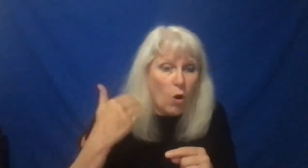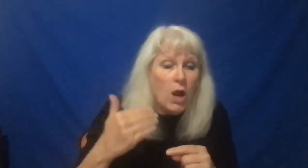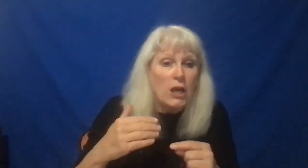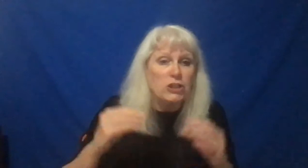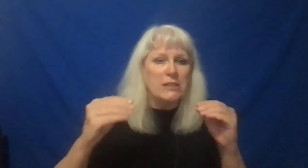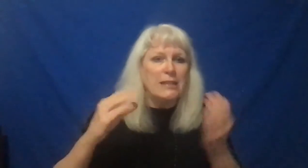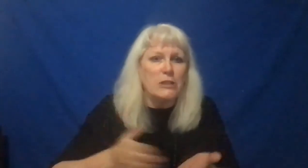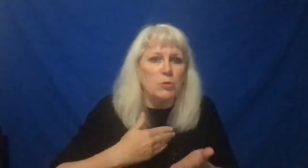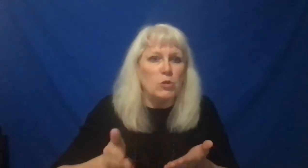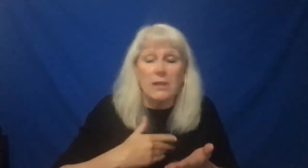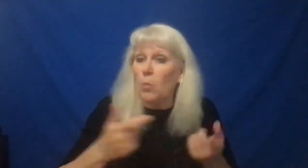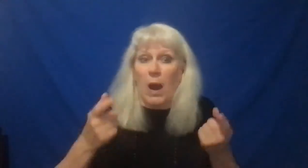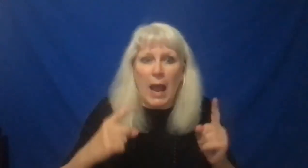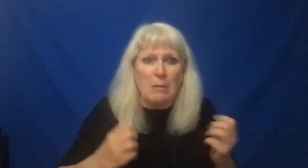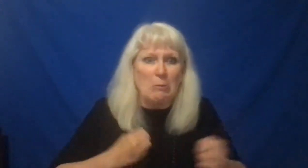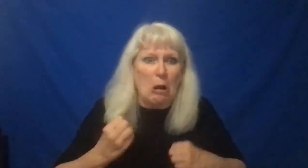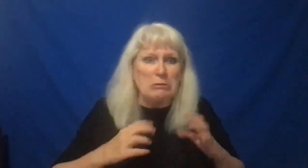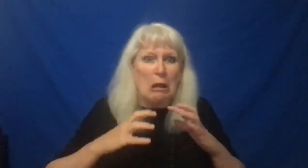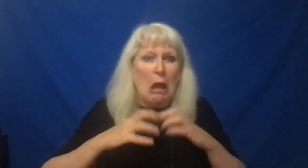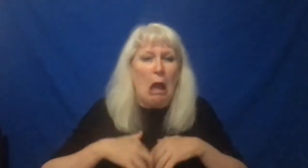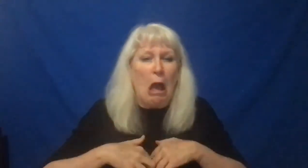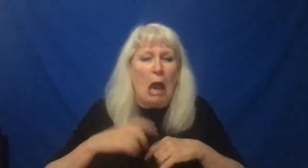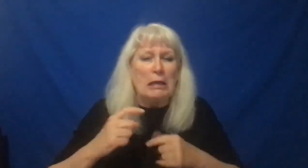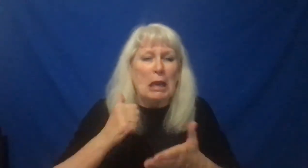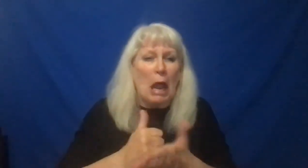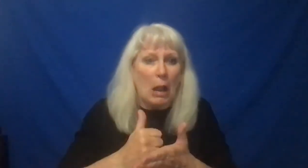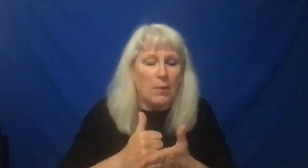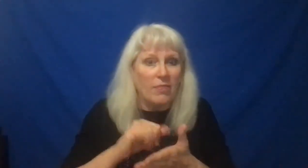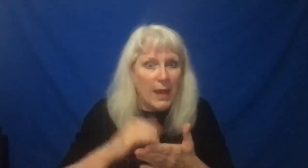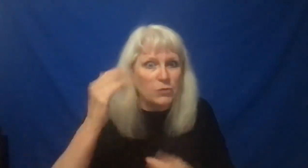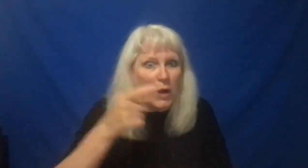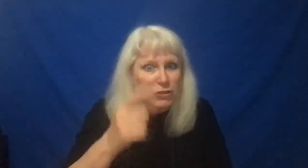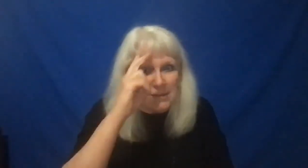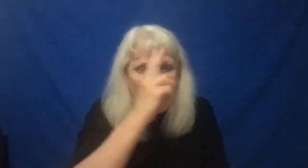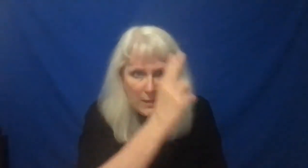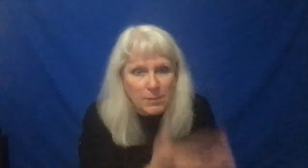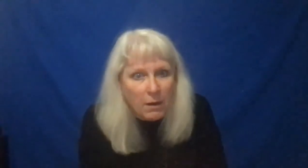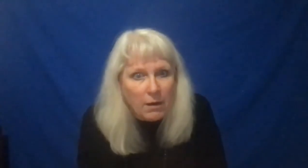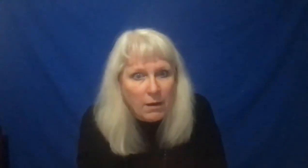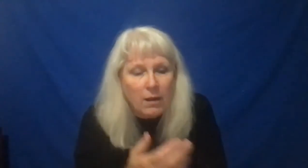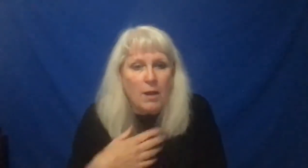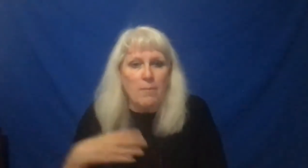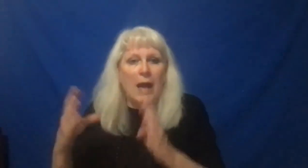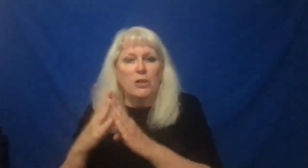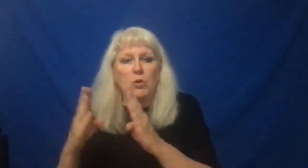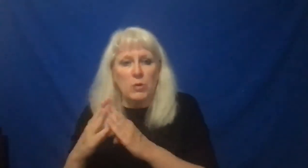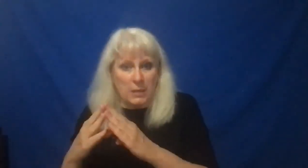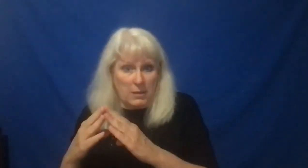emotional breakdown and needed help. So my community gave her a ministry of being an